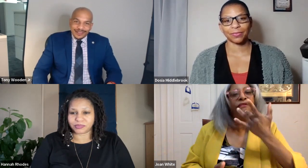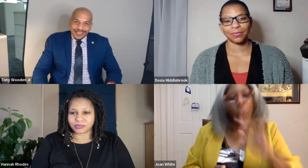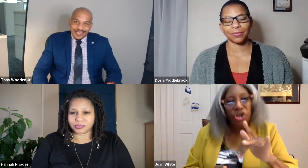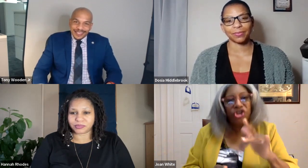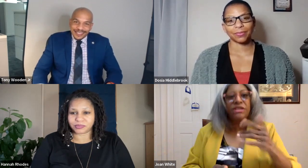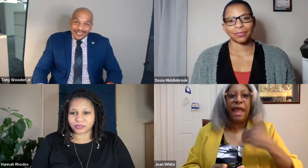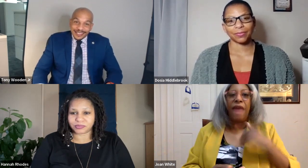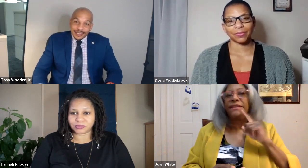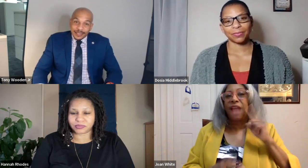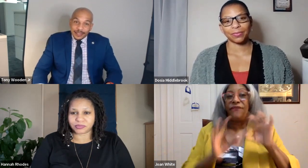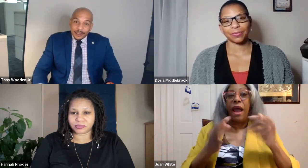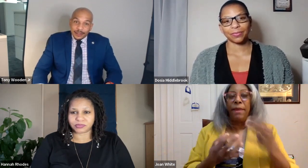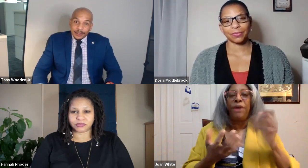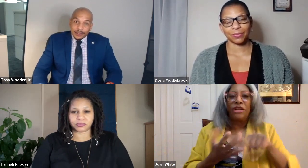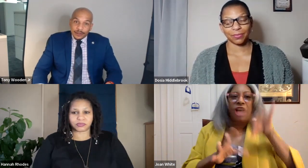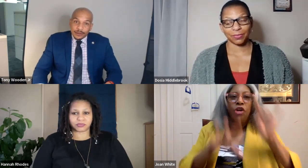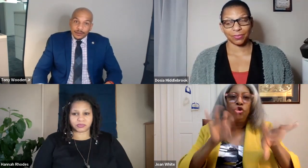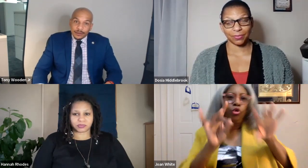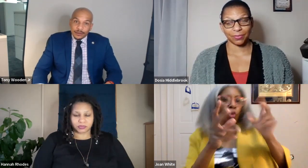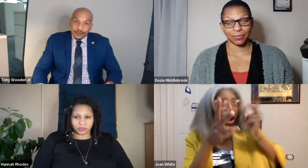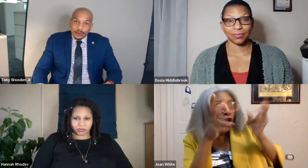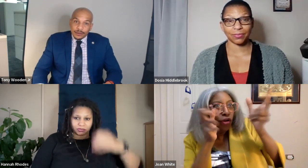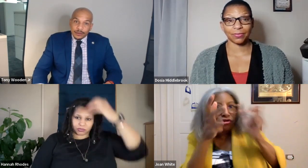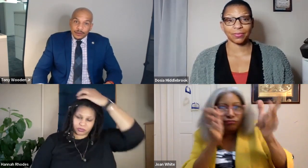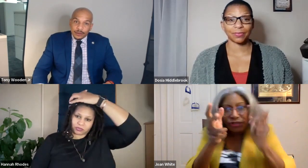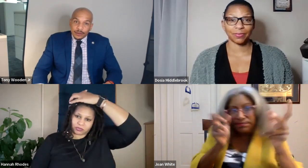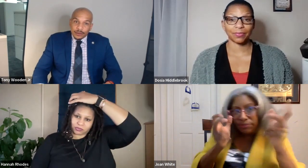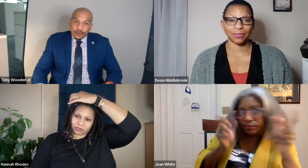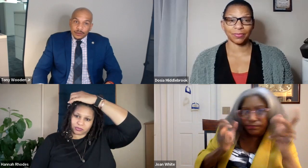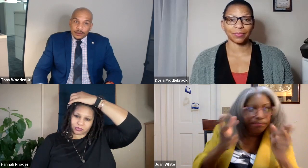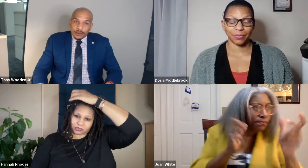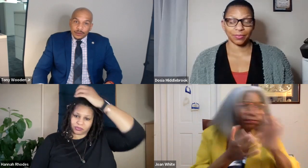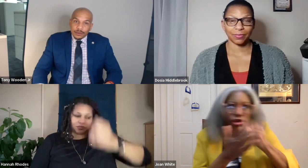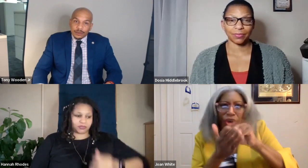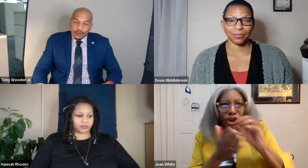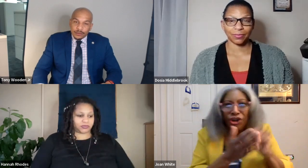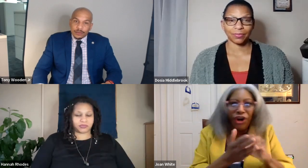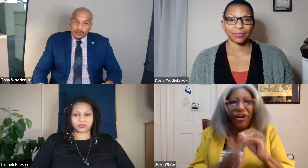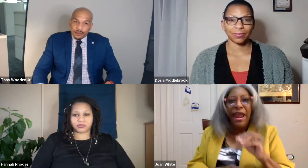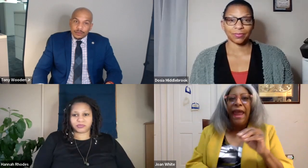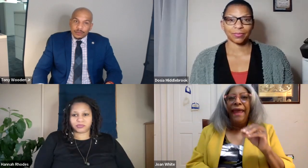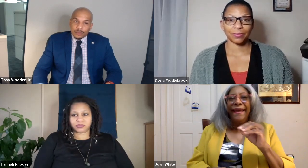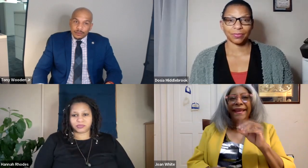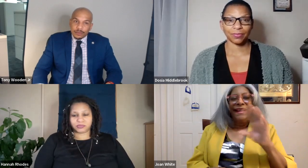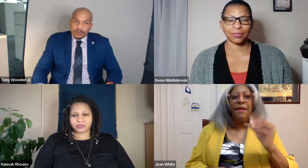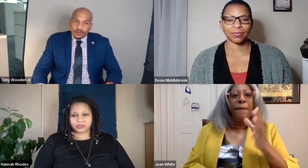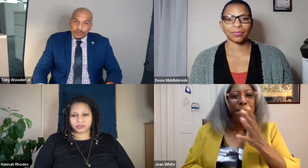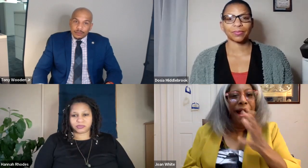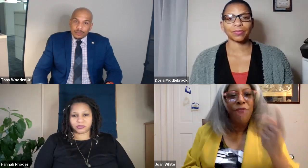And I'm really grateful and fortunate to have a deaf family that was such a great resource to learn